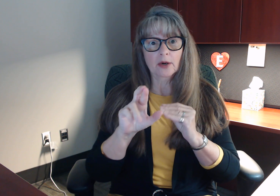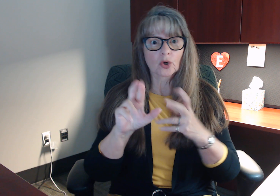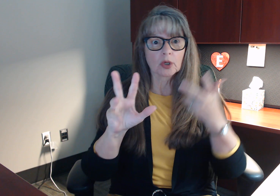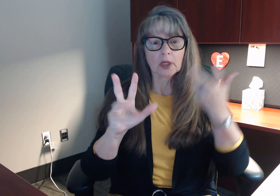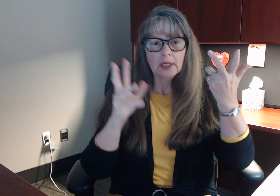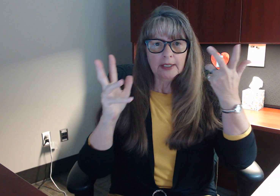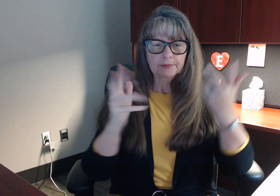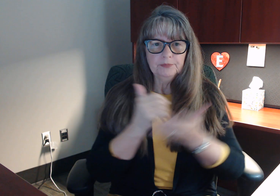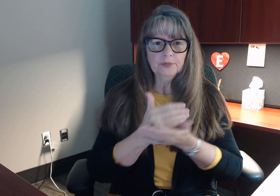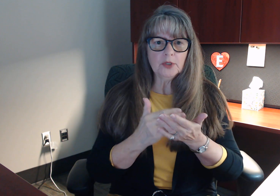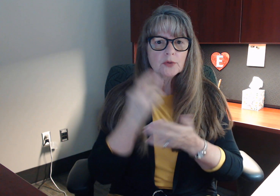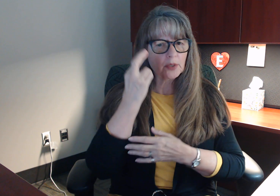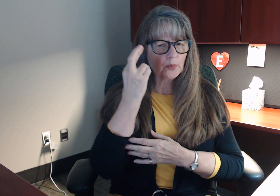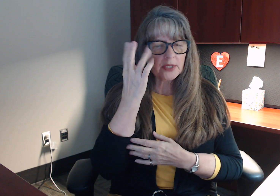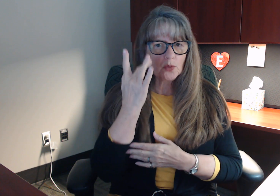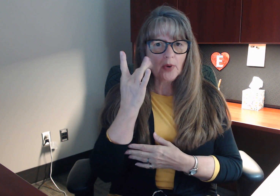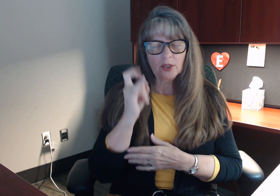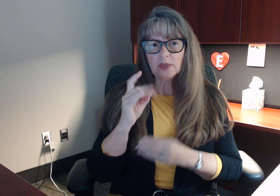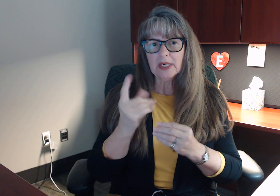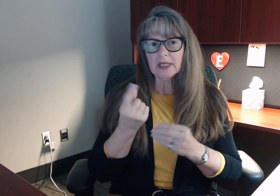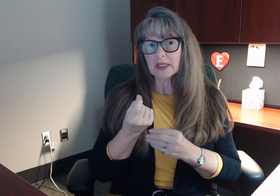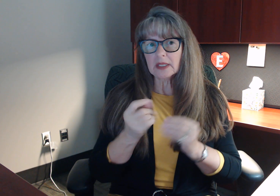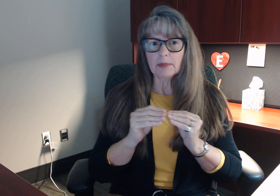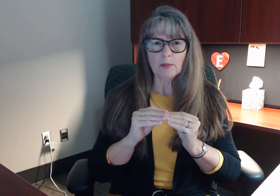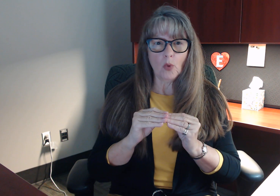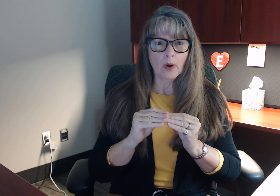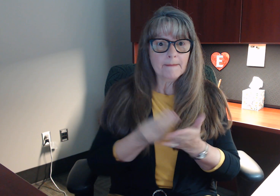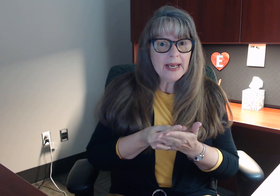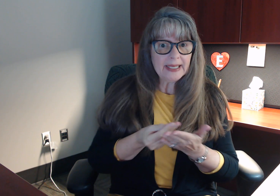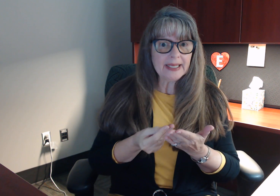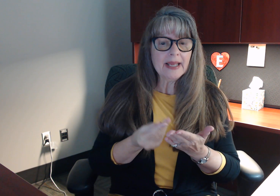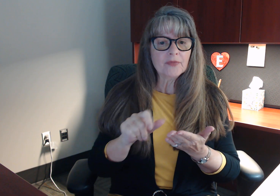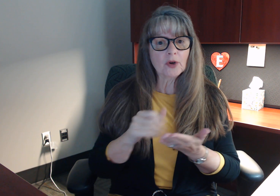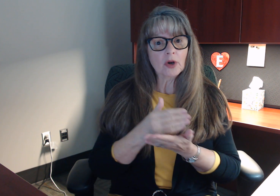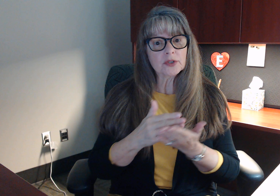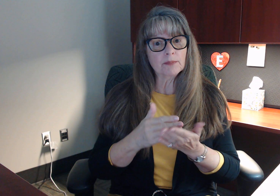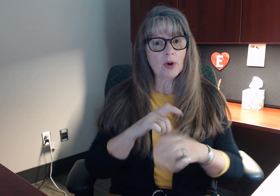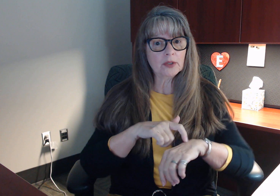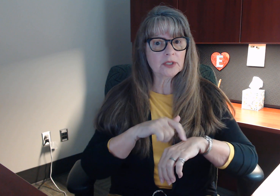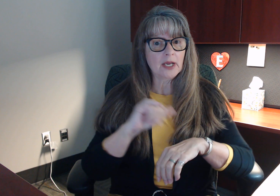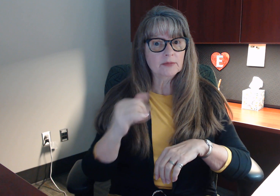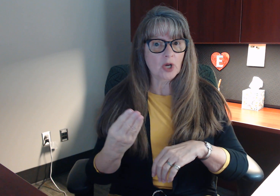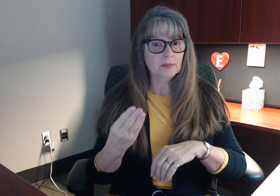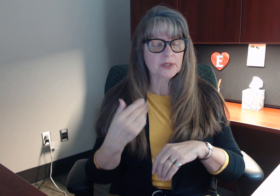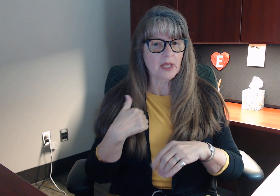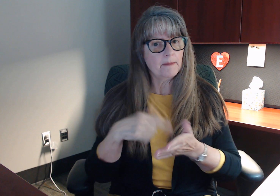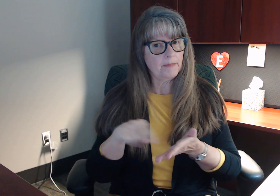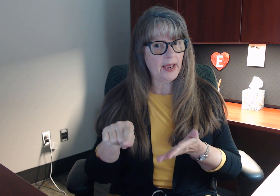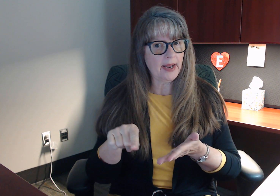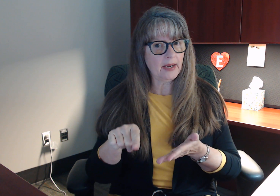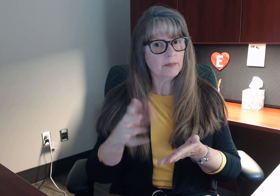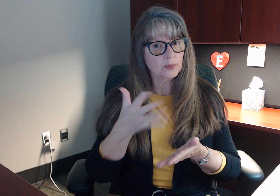or some reason why you needed a little bit more money, there are some part-time jobs that pay pretty